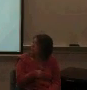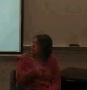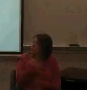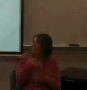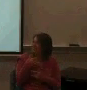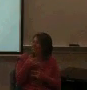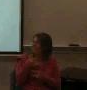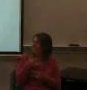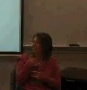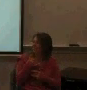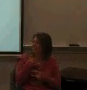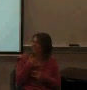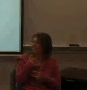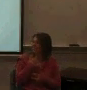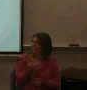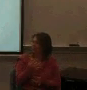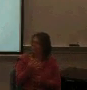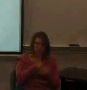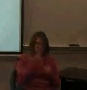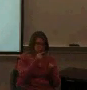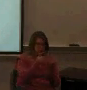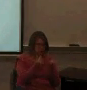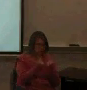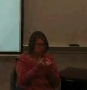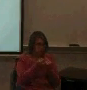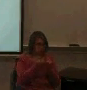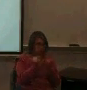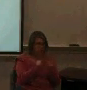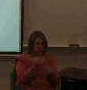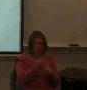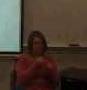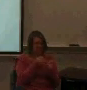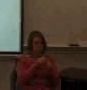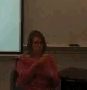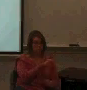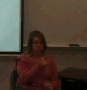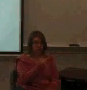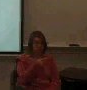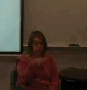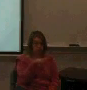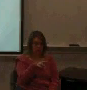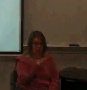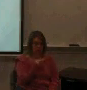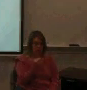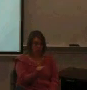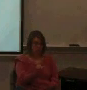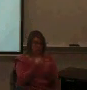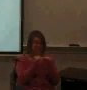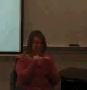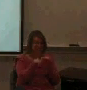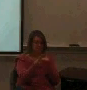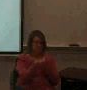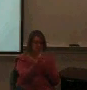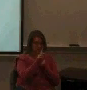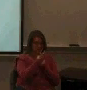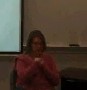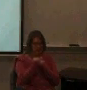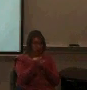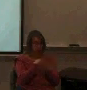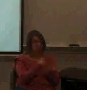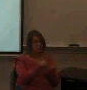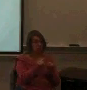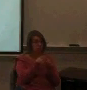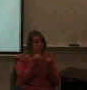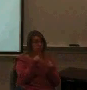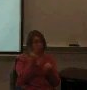to, so within a group, if you can get more CG pairs, you can stabilize your DNA. You can also